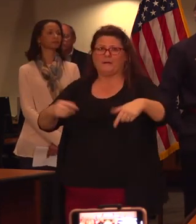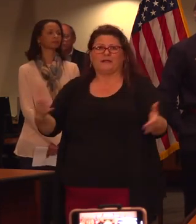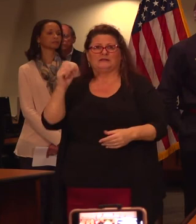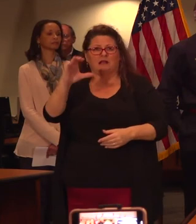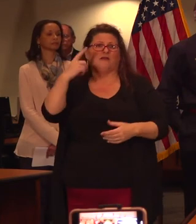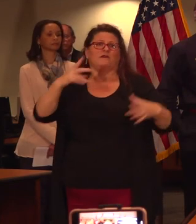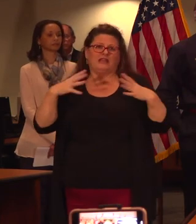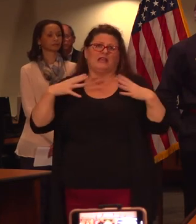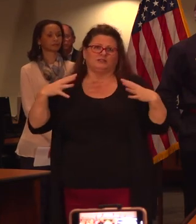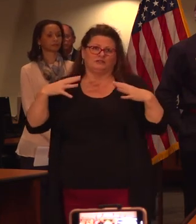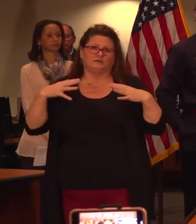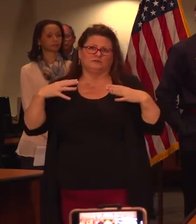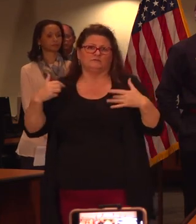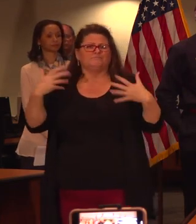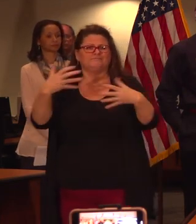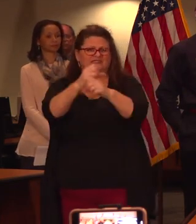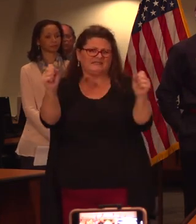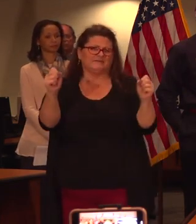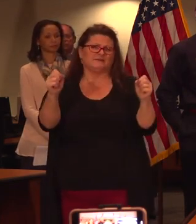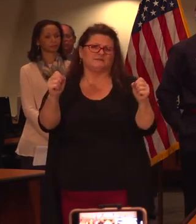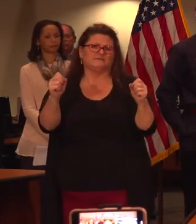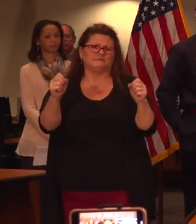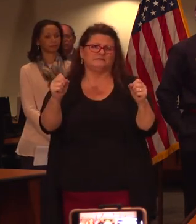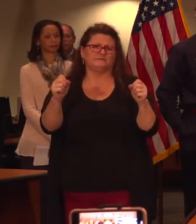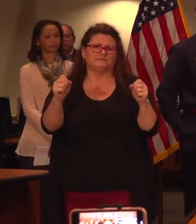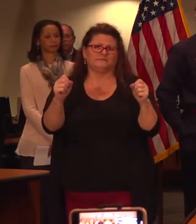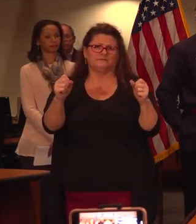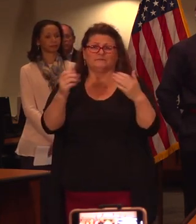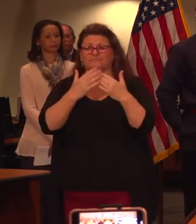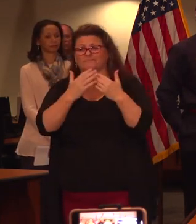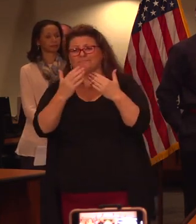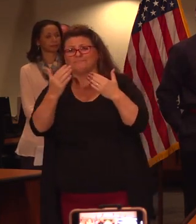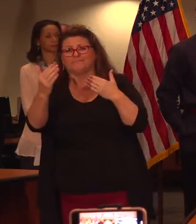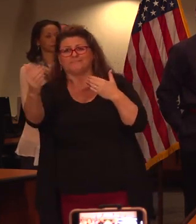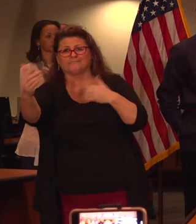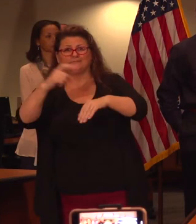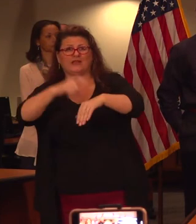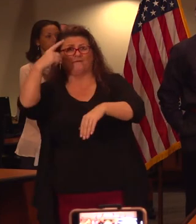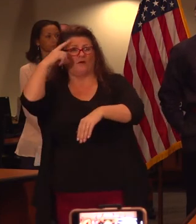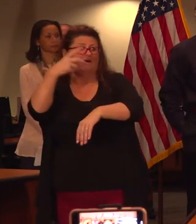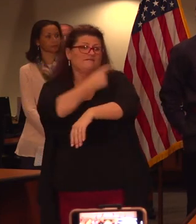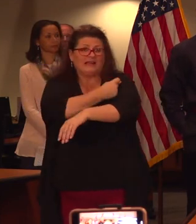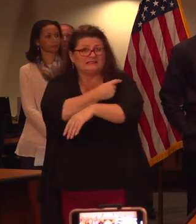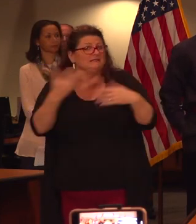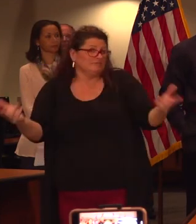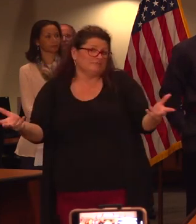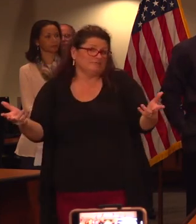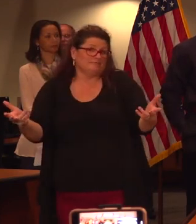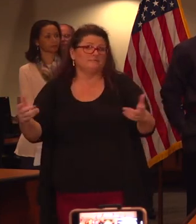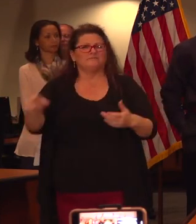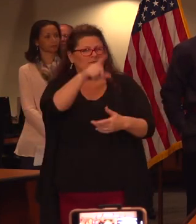feel safe again prior to maybe the time we have a vaccine? And that's going to require us to be smarter and to do things smarter and to do